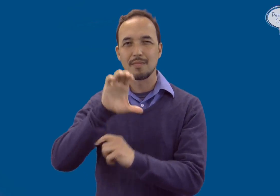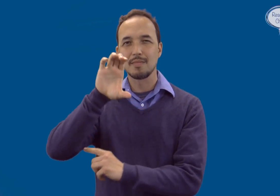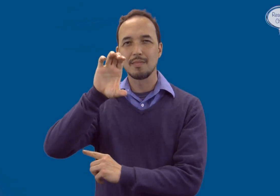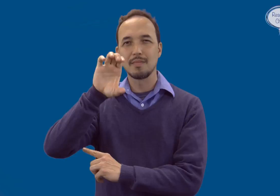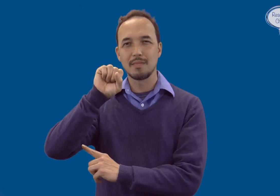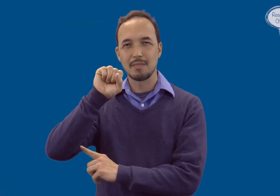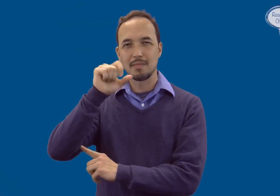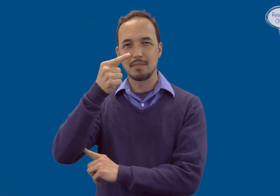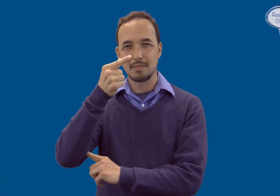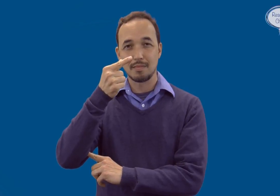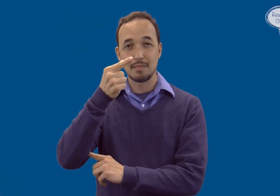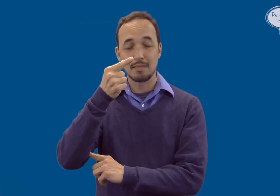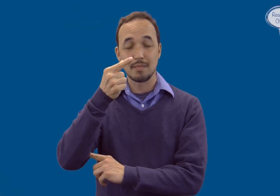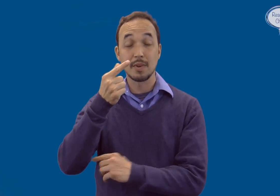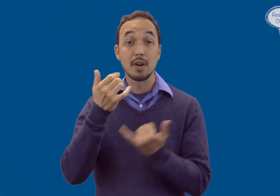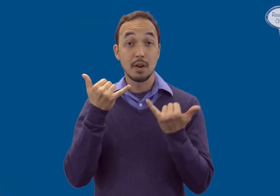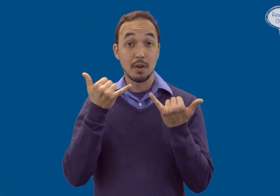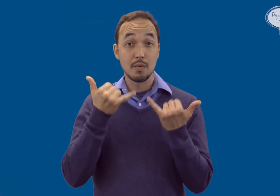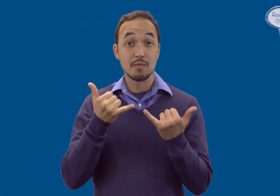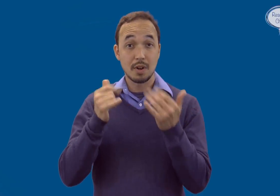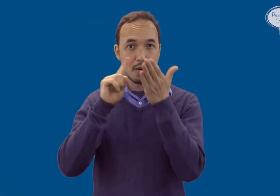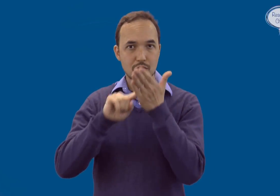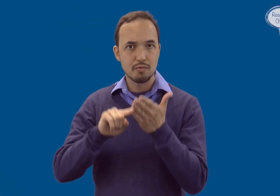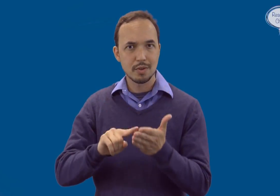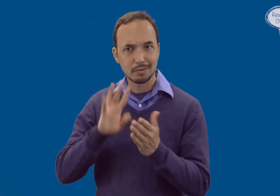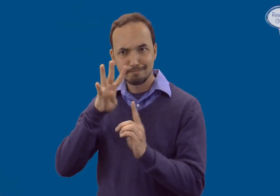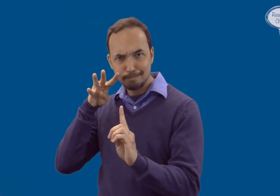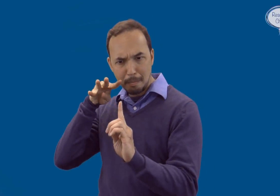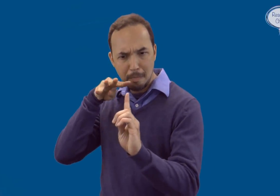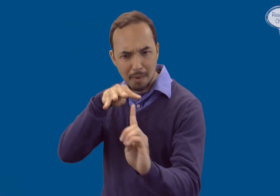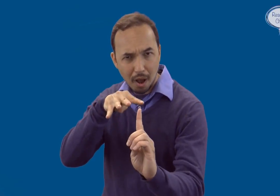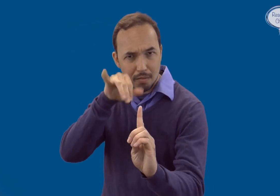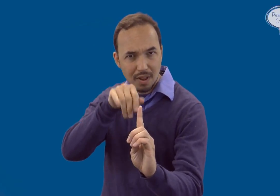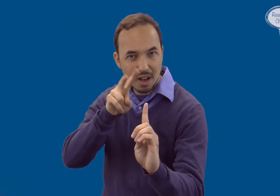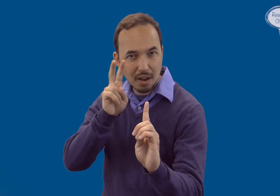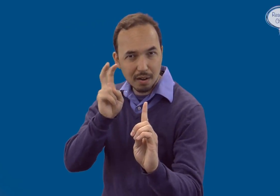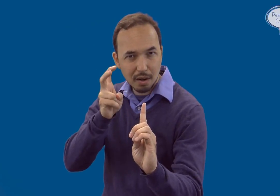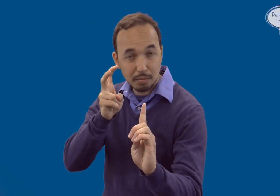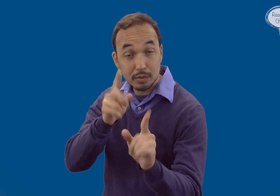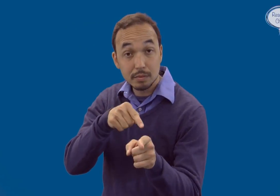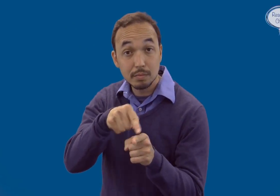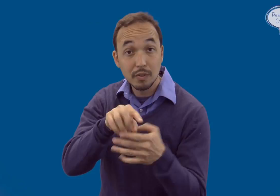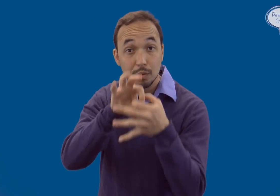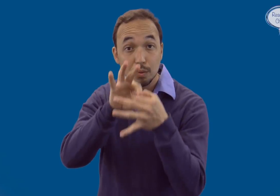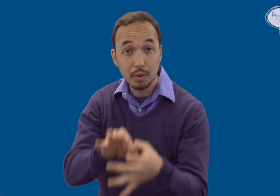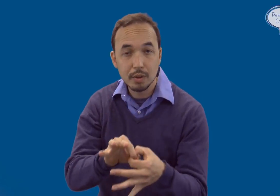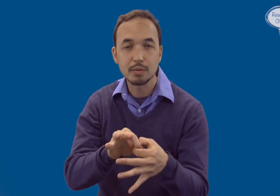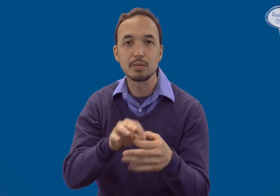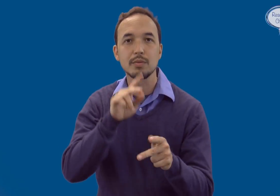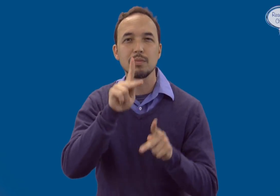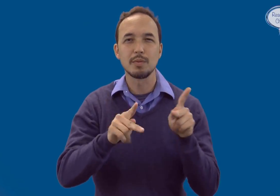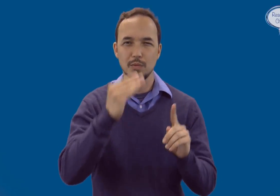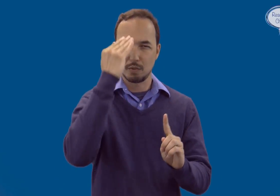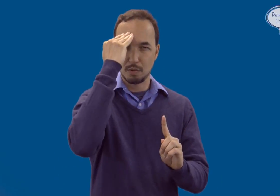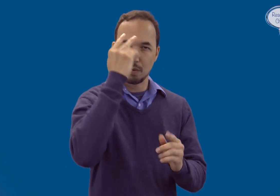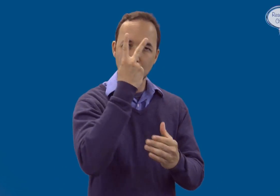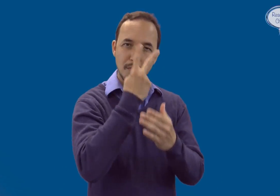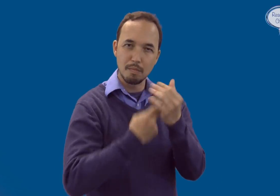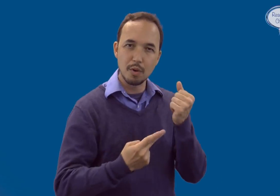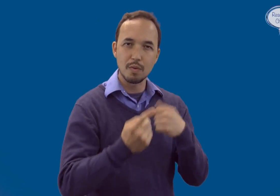which I am signing as CSG. Right now, there's a lot of research focused on co-speech gesture in people who